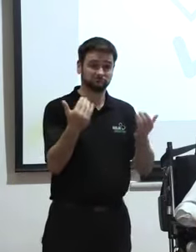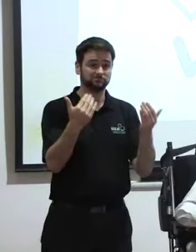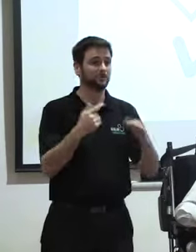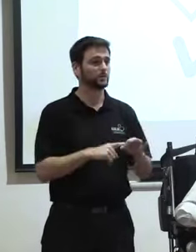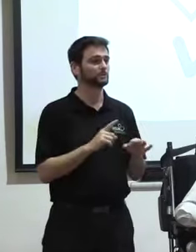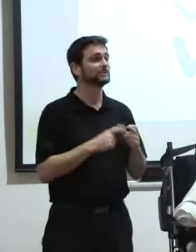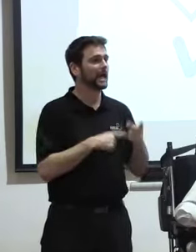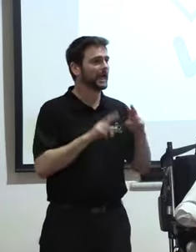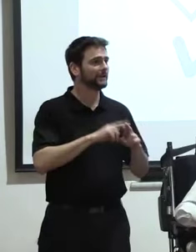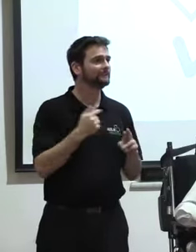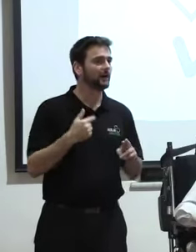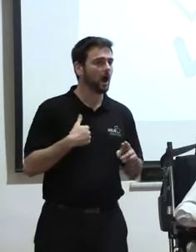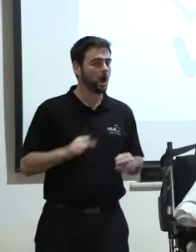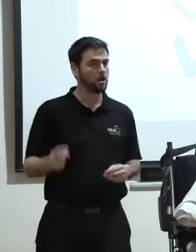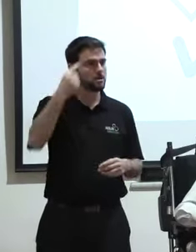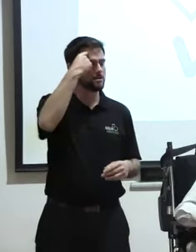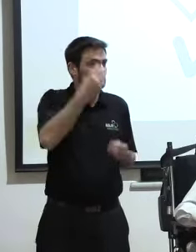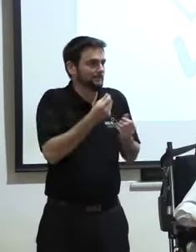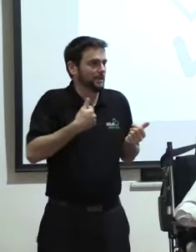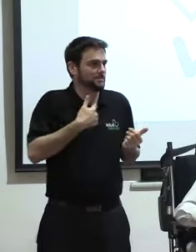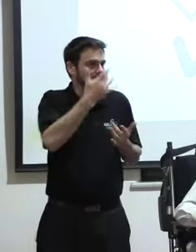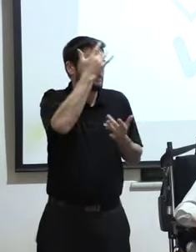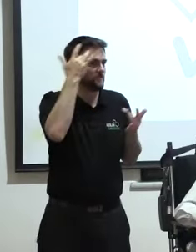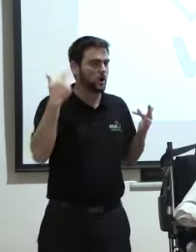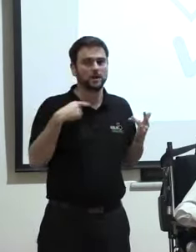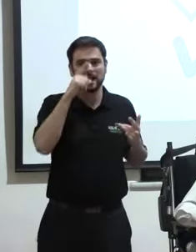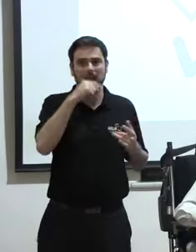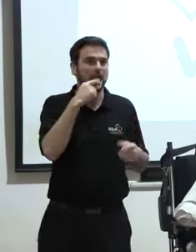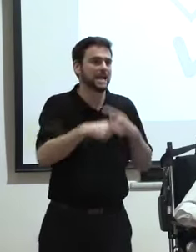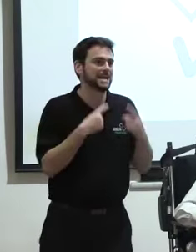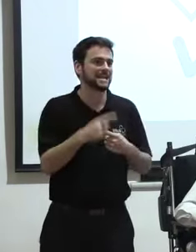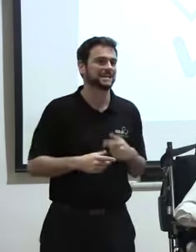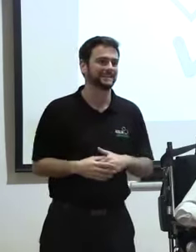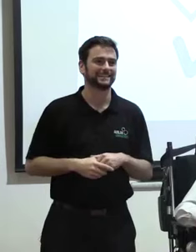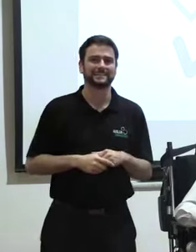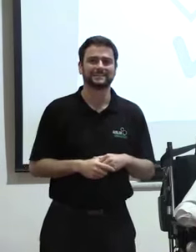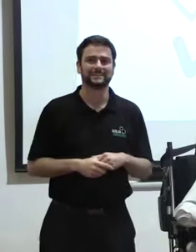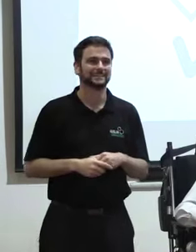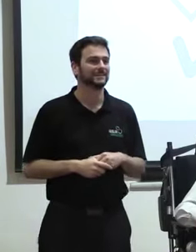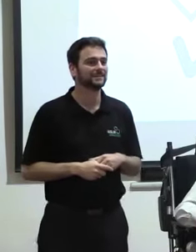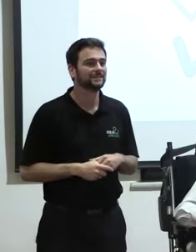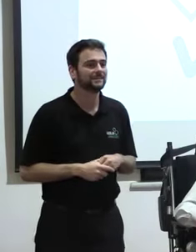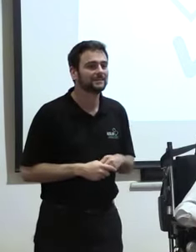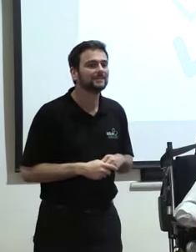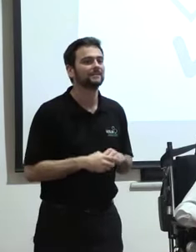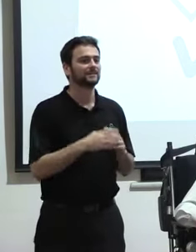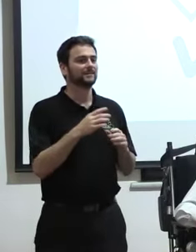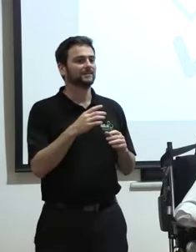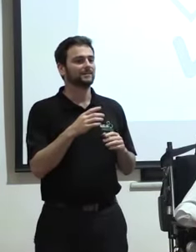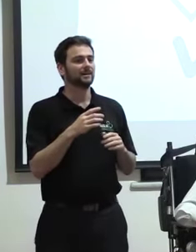be sure to be very Can wordy you raise your hand and so I make can up the see time. you? Any questions?